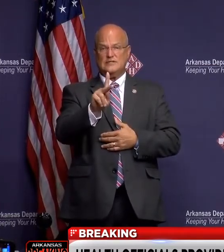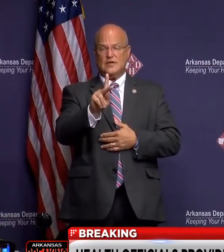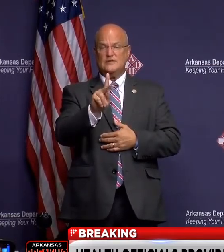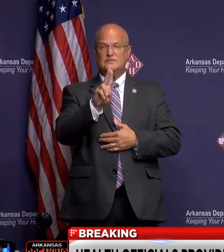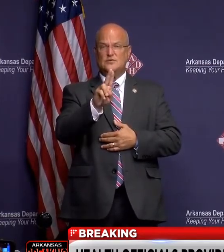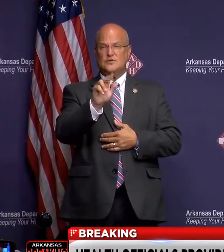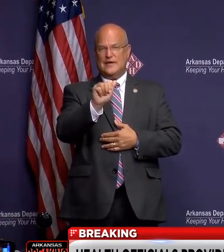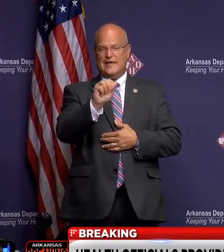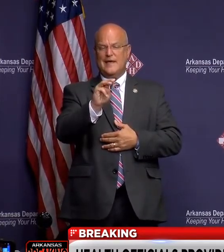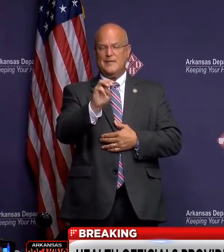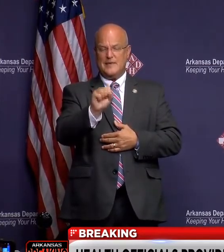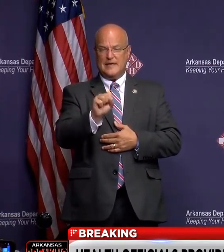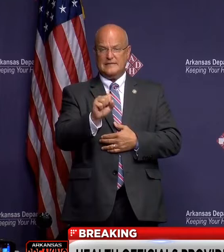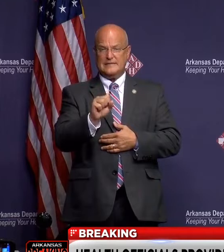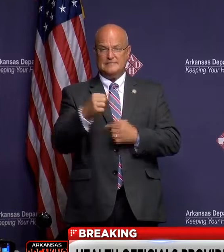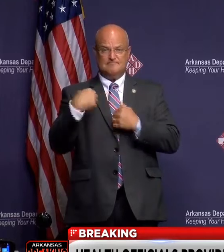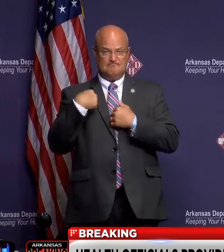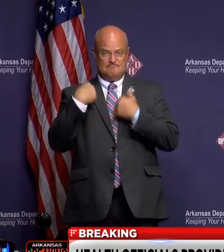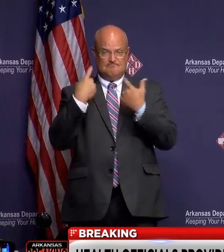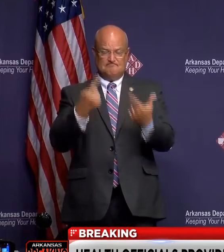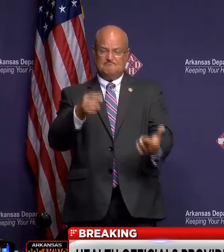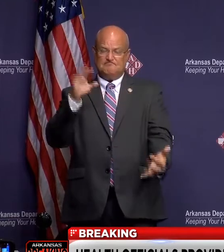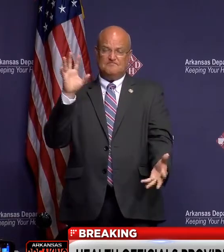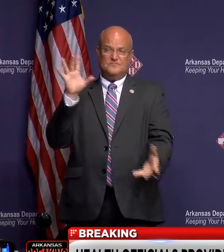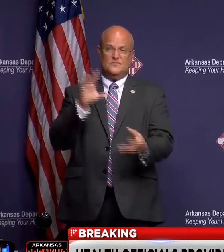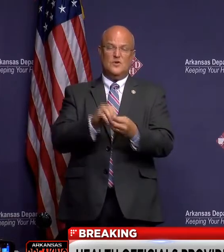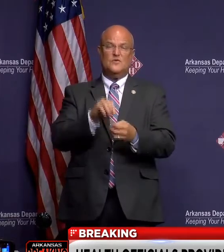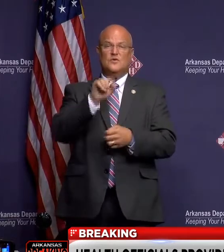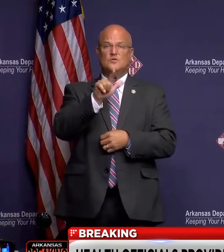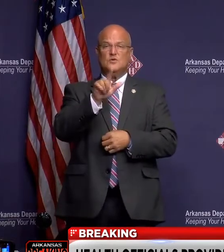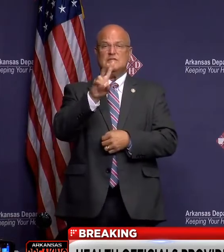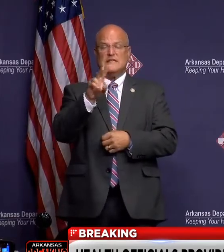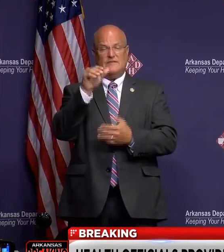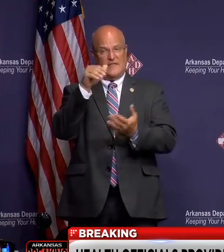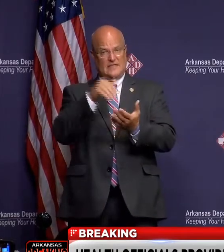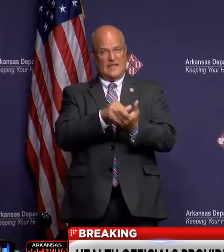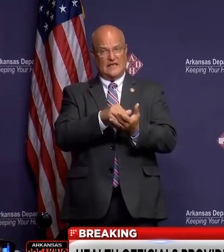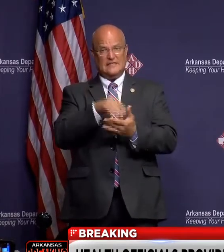Sciences. To date, we have a total of